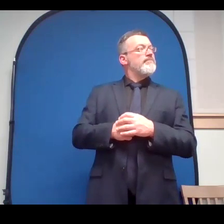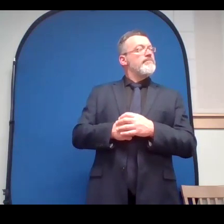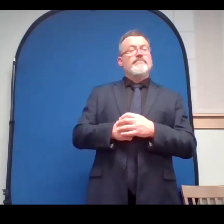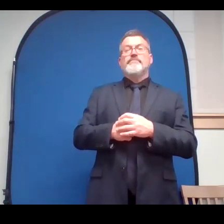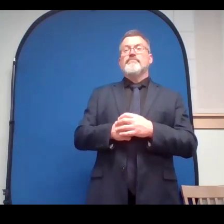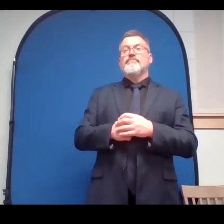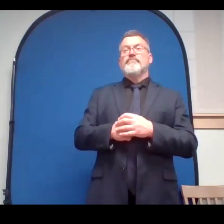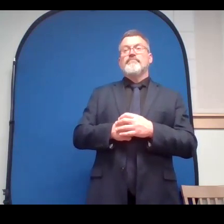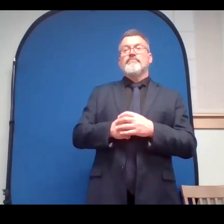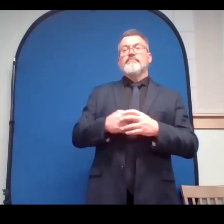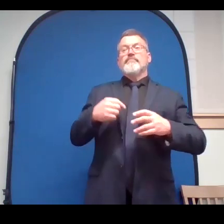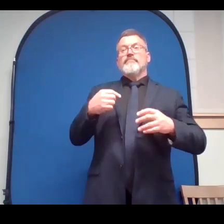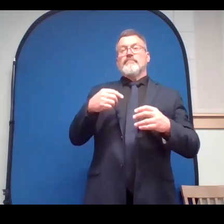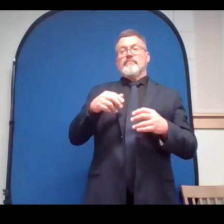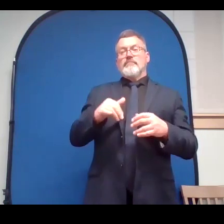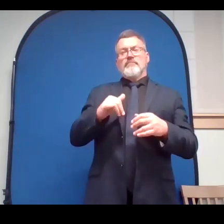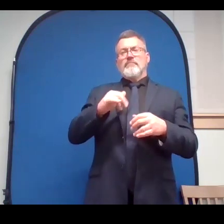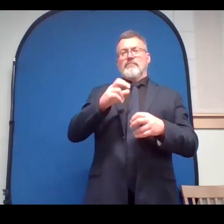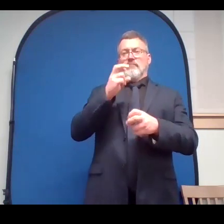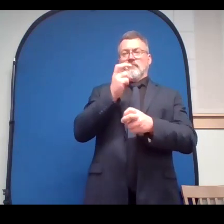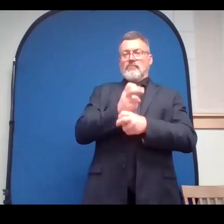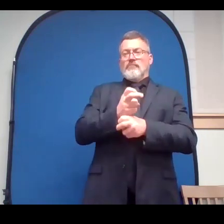It's hard to state